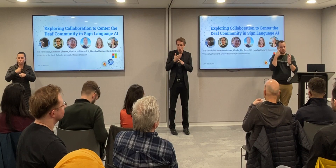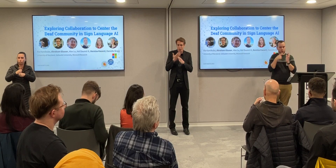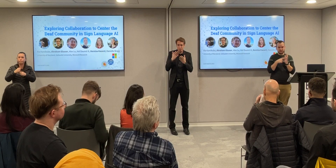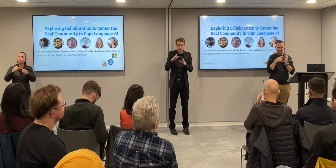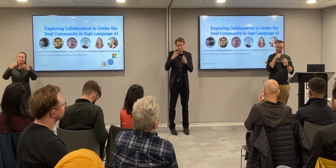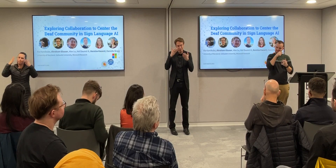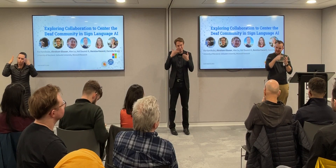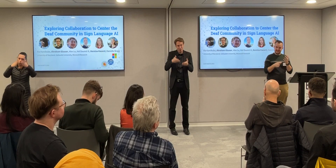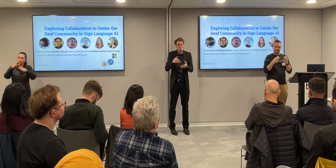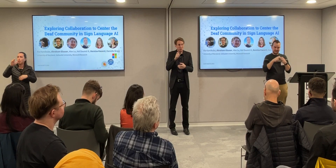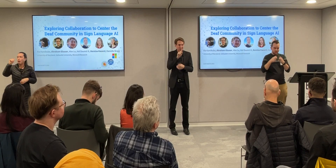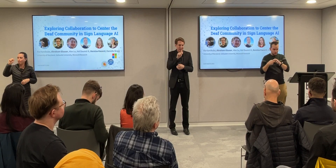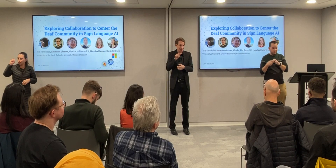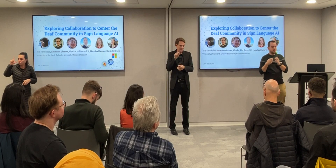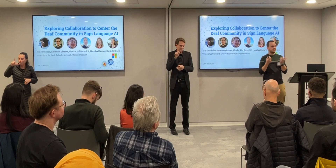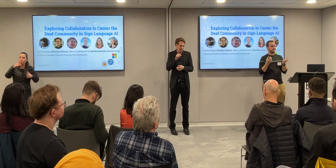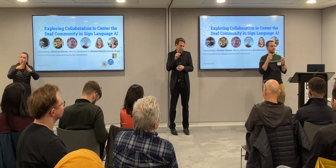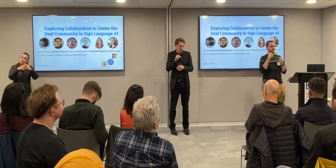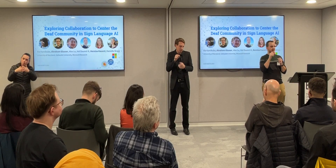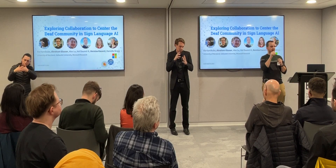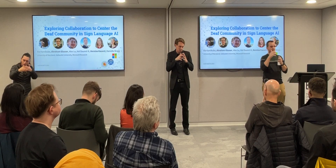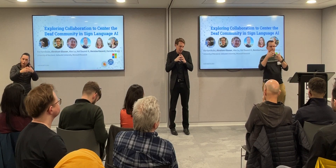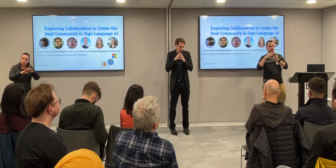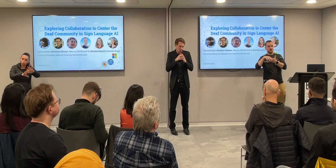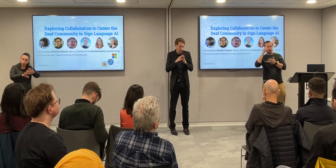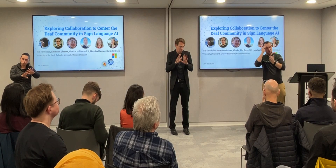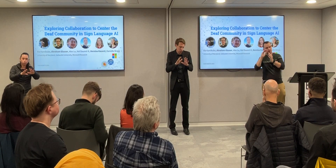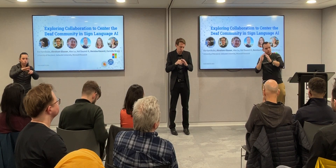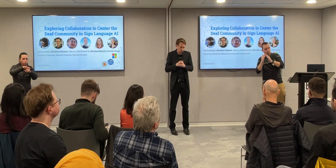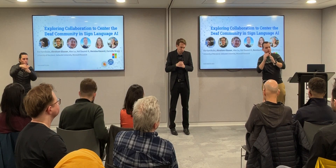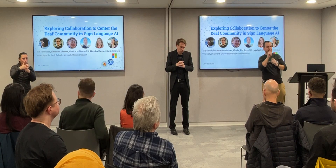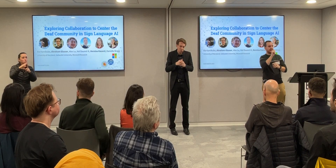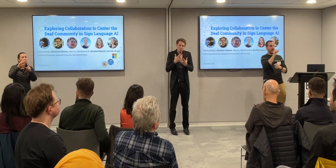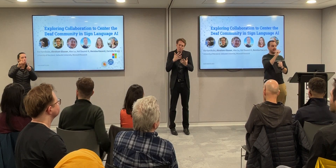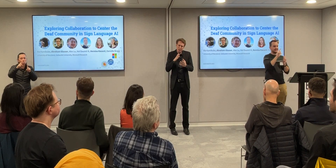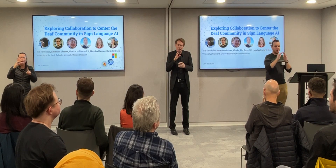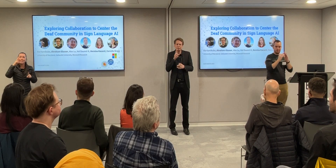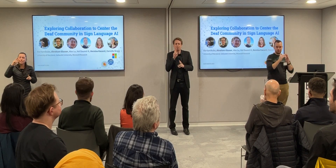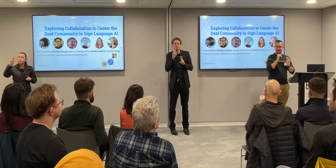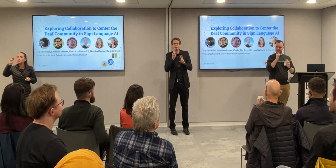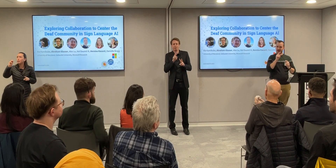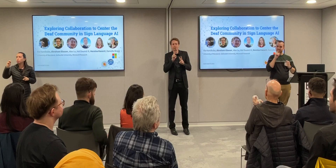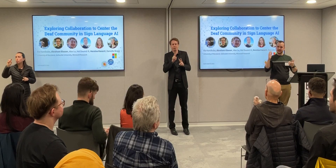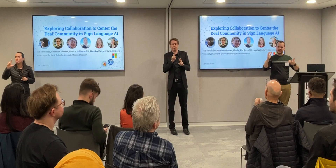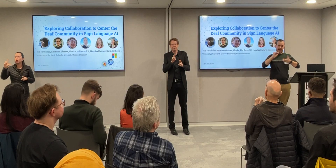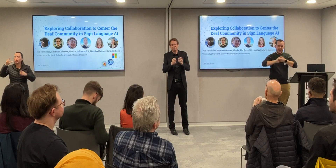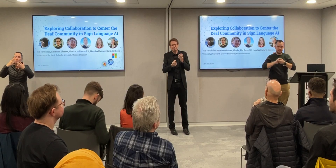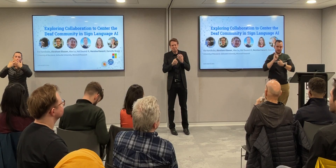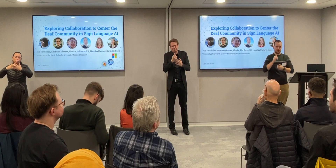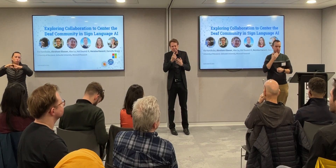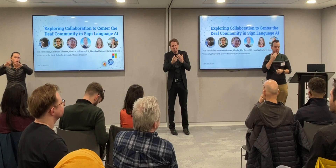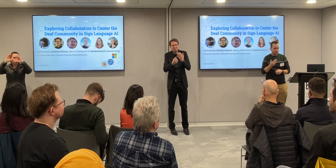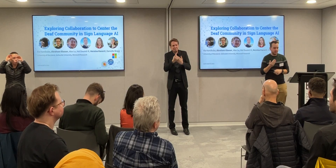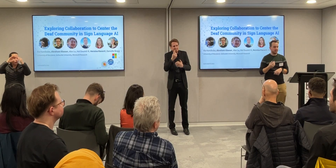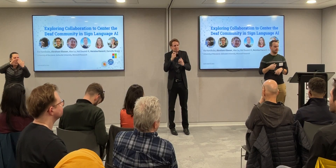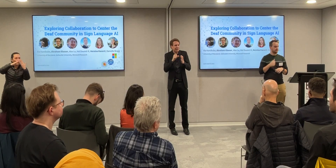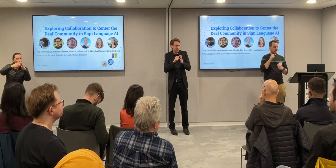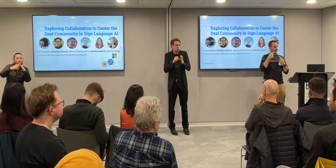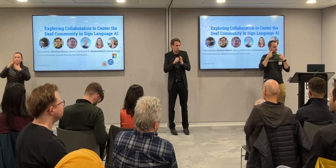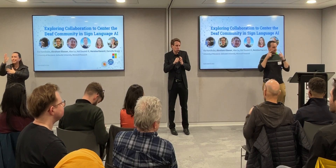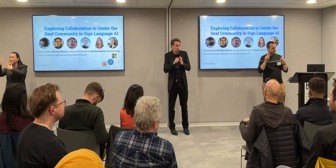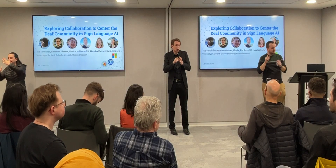ASL in the United States. But I have noticed that there are some issues that have come up with machine learning, the machine learning community and the signing